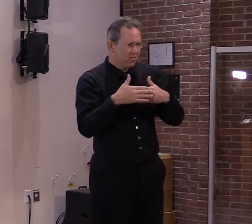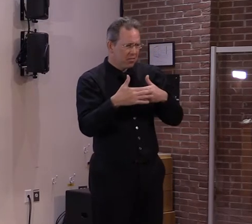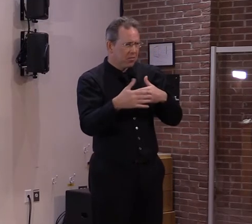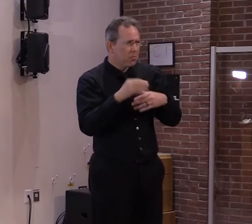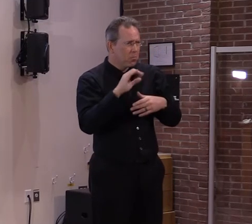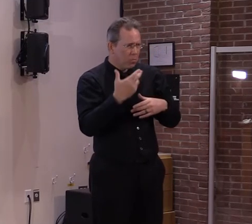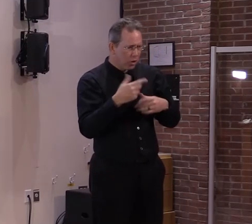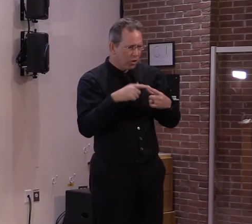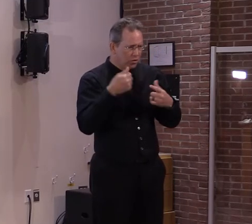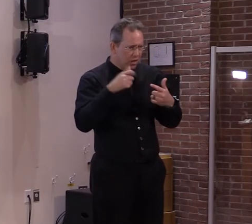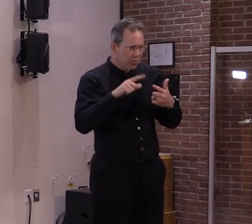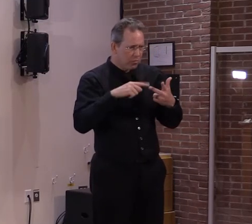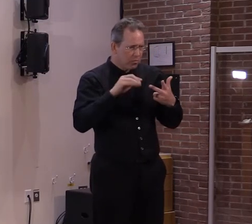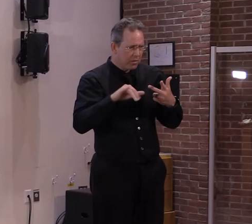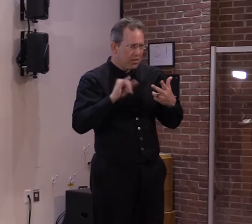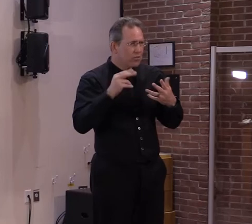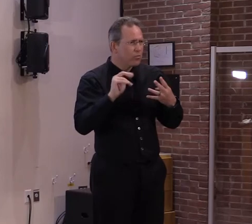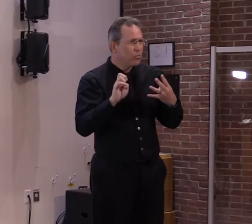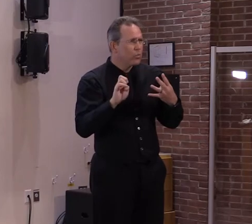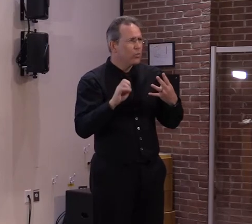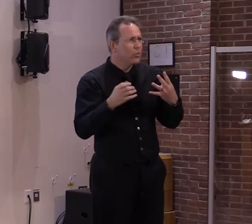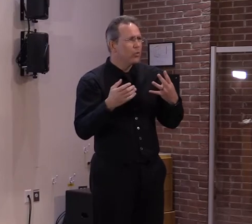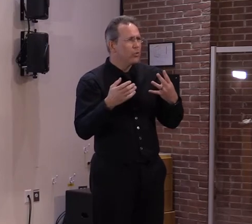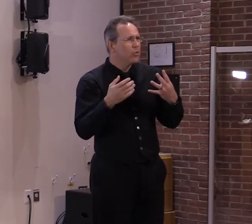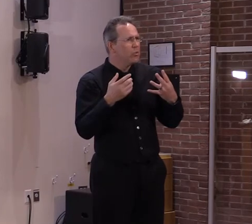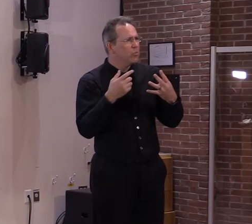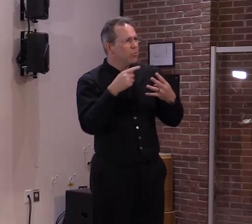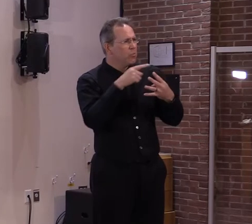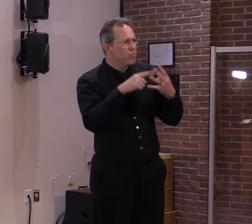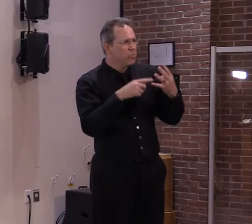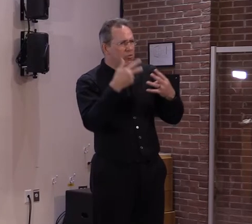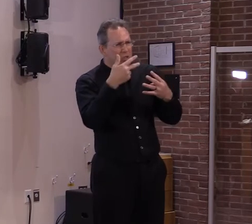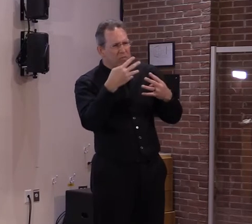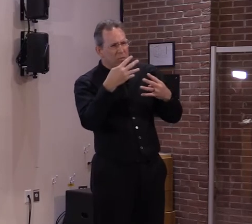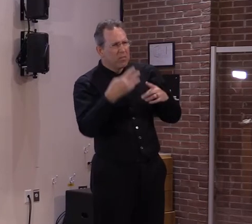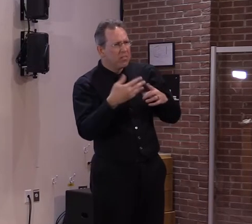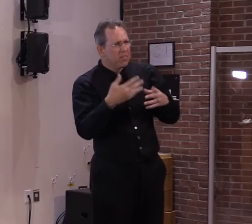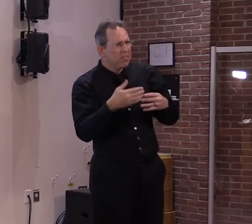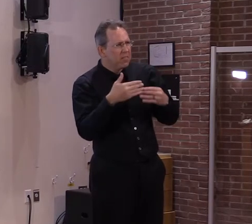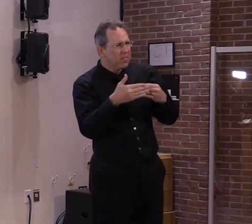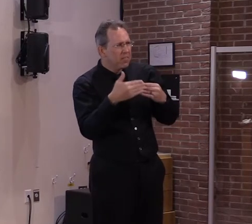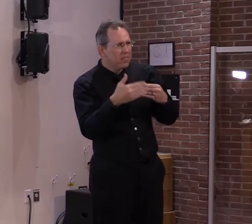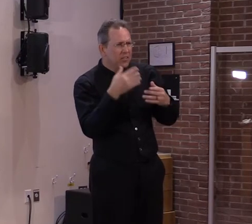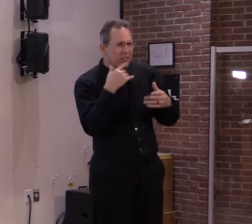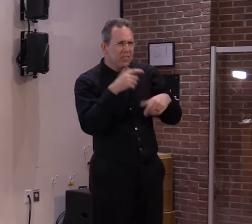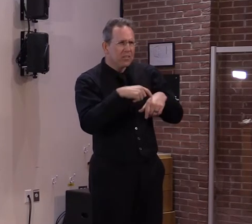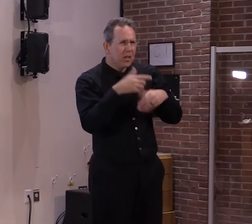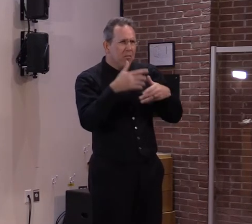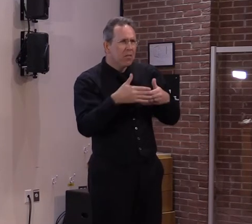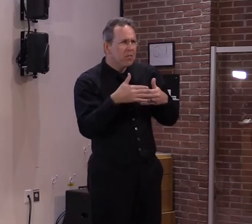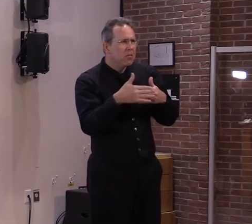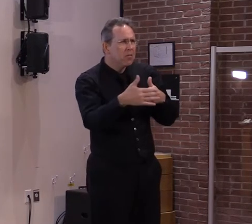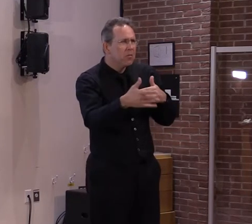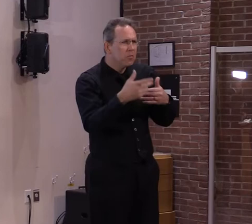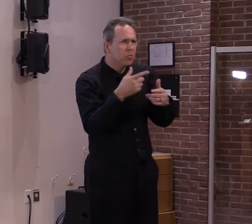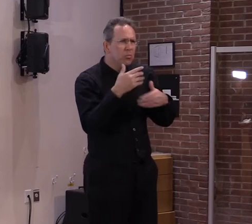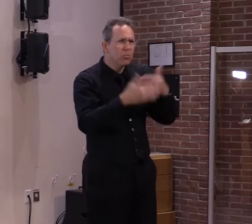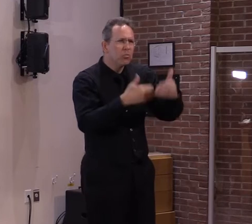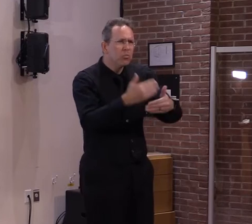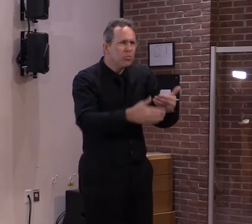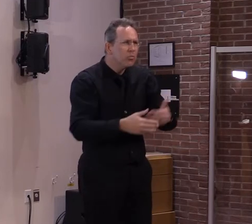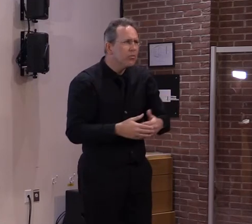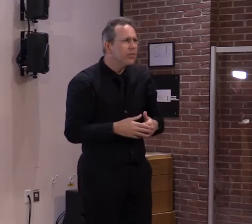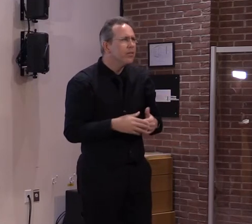May, June. We actually have 3 months, you know, before we're, well,